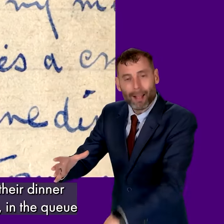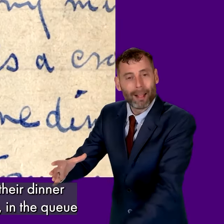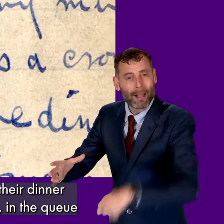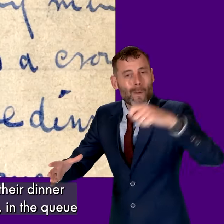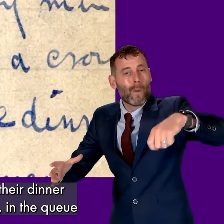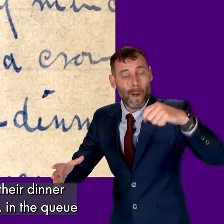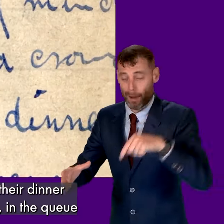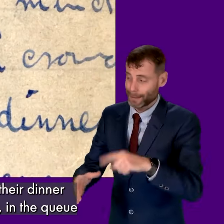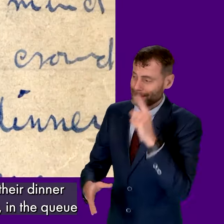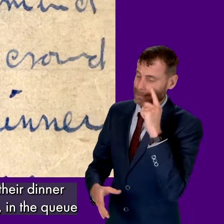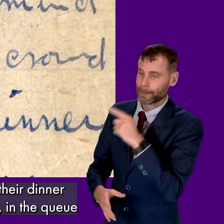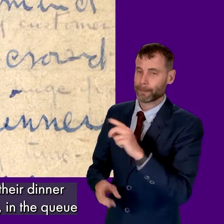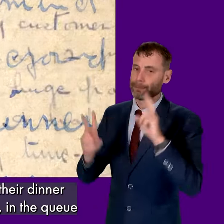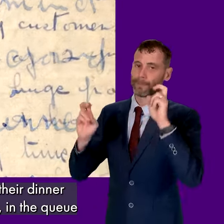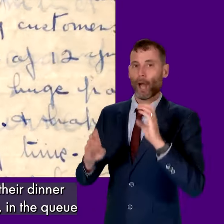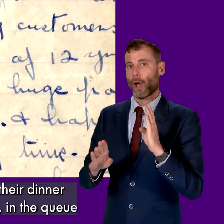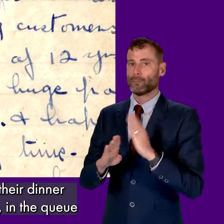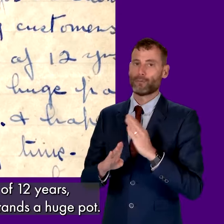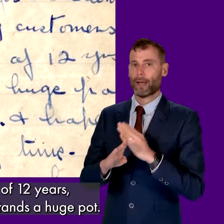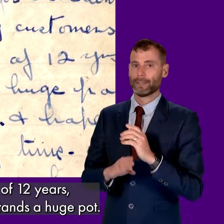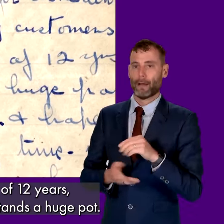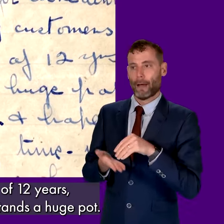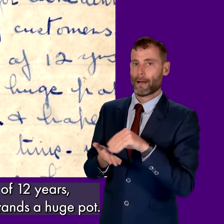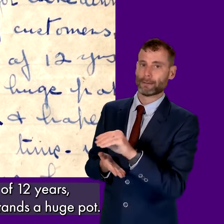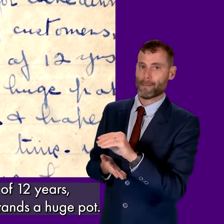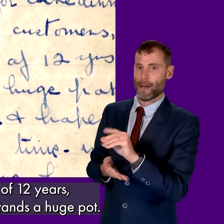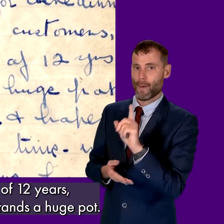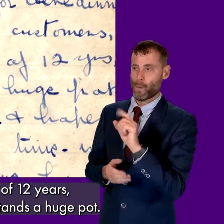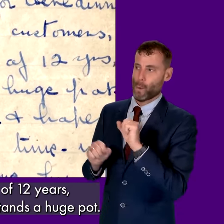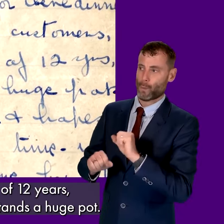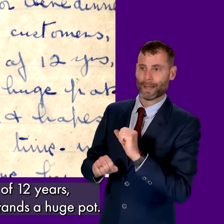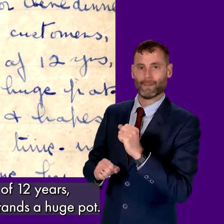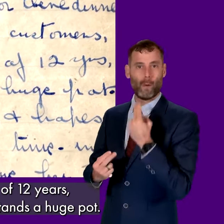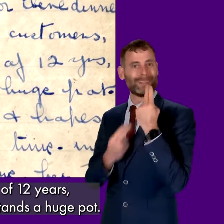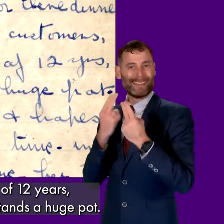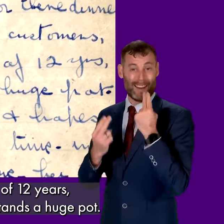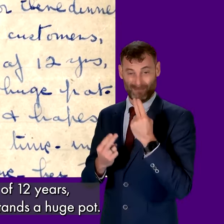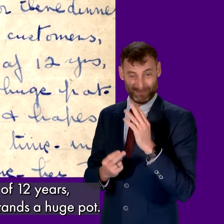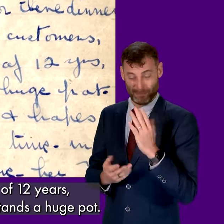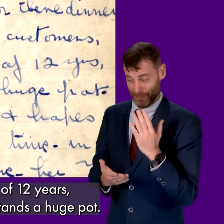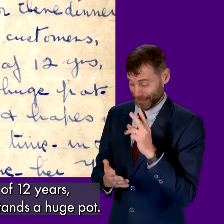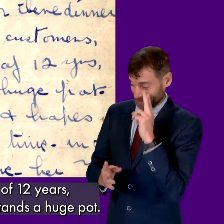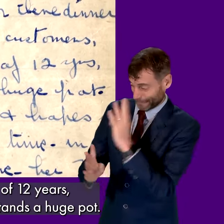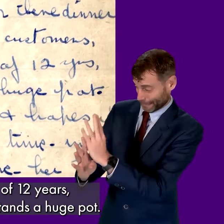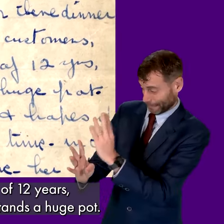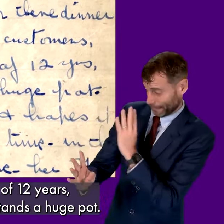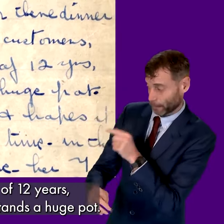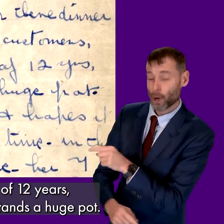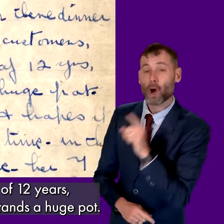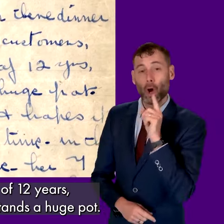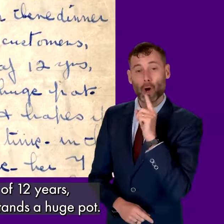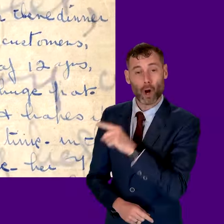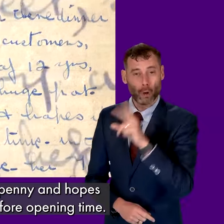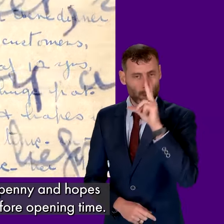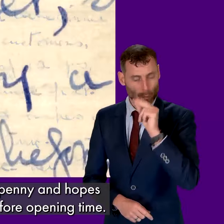waiting for their dinner near the door. In the queue, there's a girl of 12 years. By her bare feet stands a huge